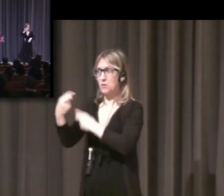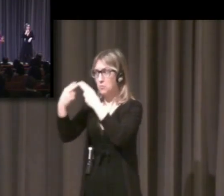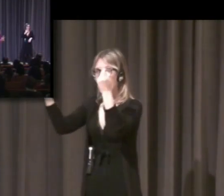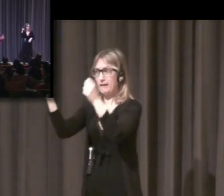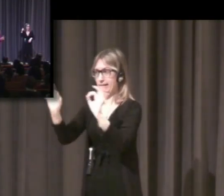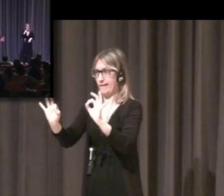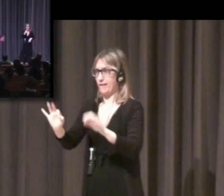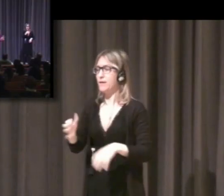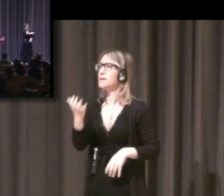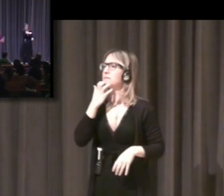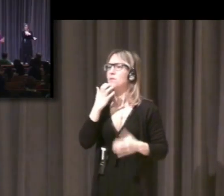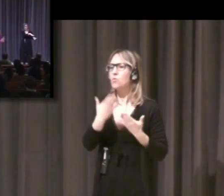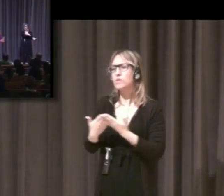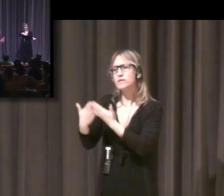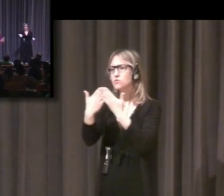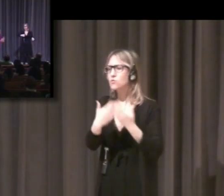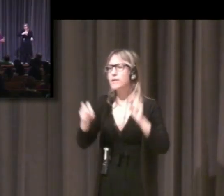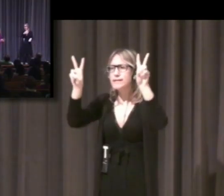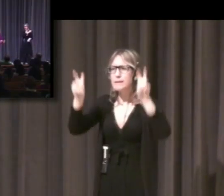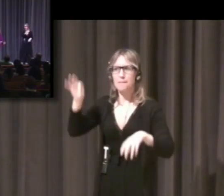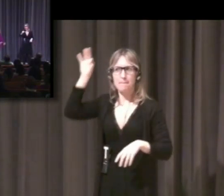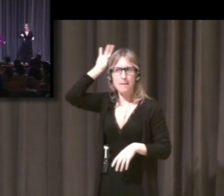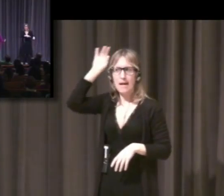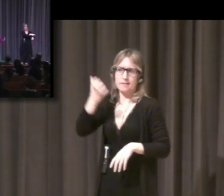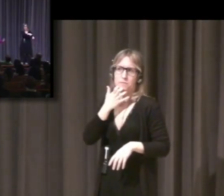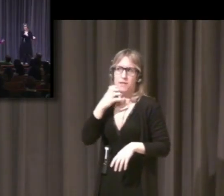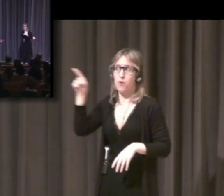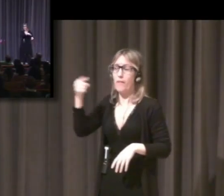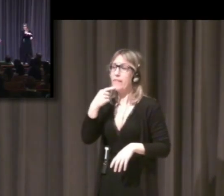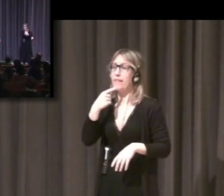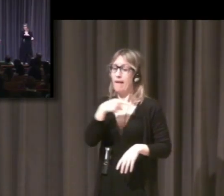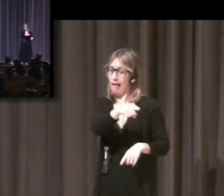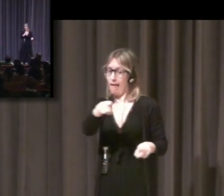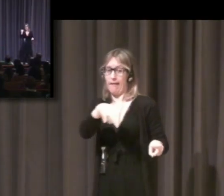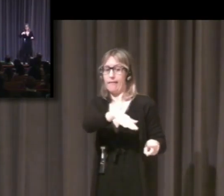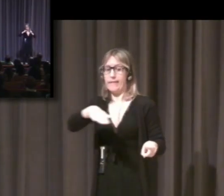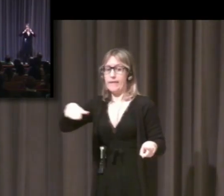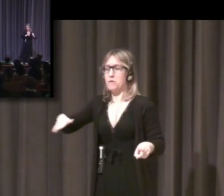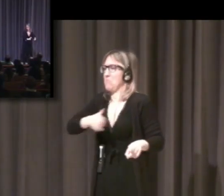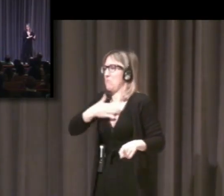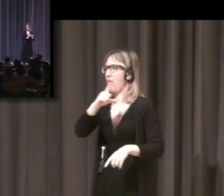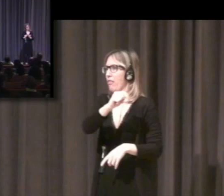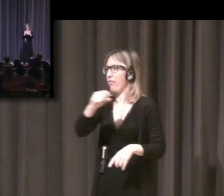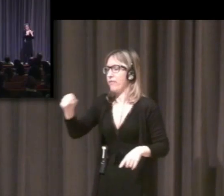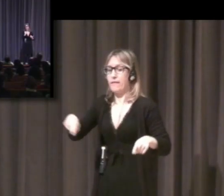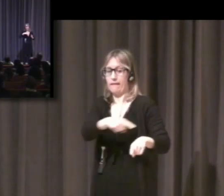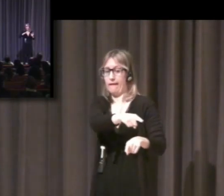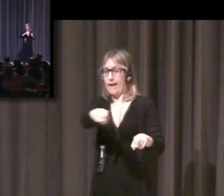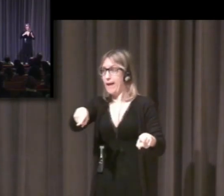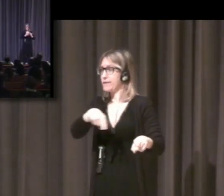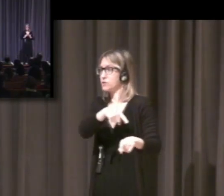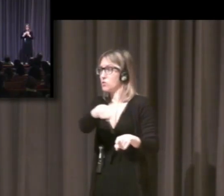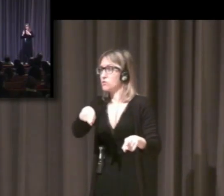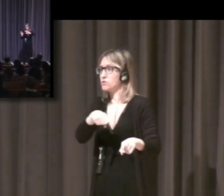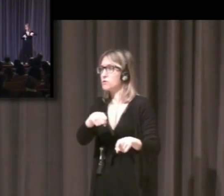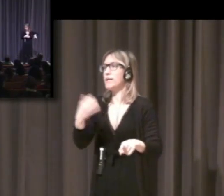children entered the study. But by the end of the study, there were only